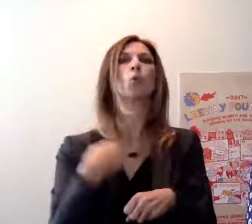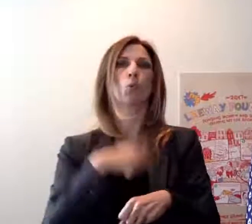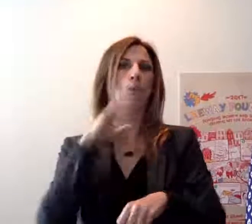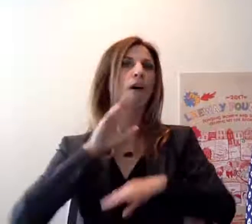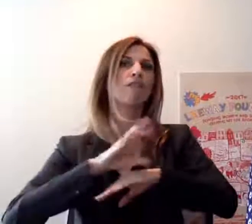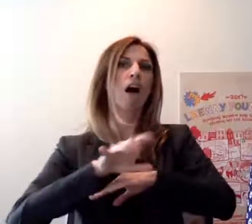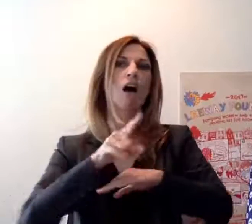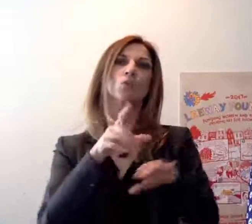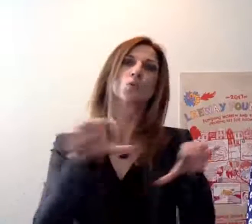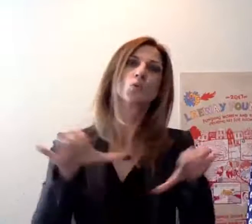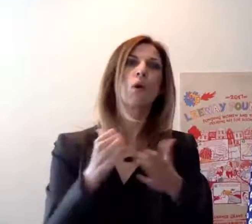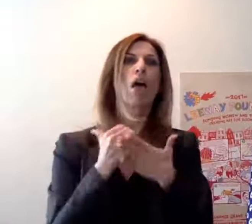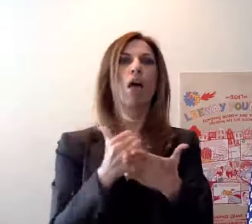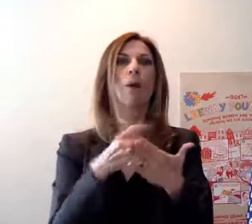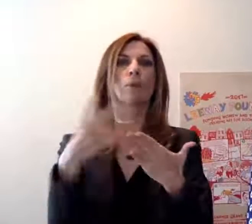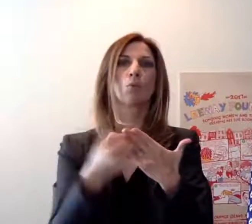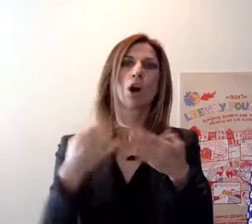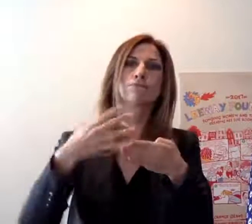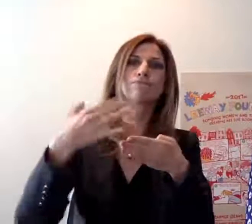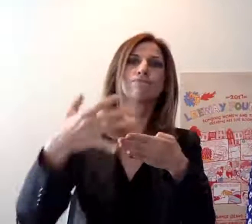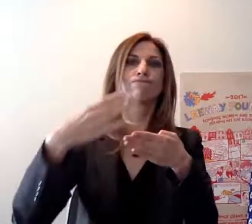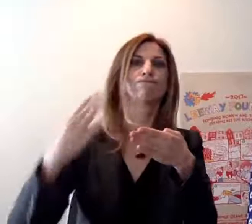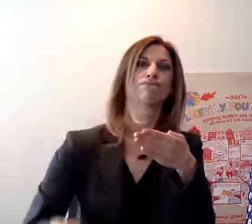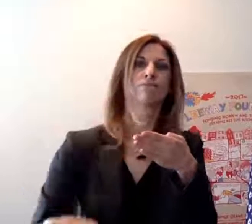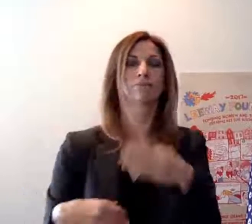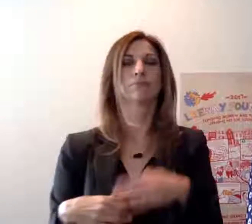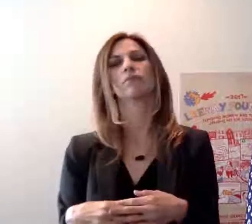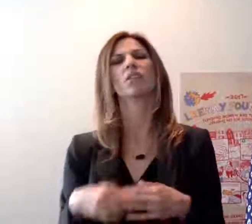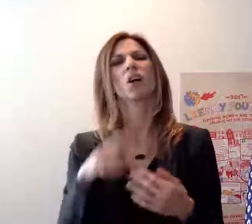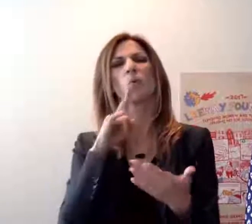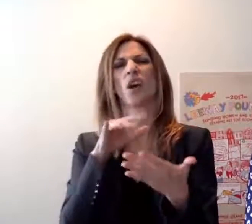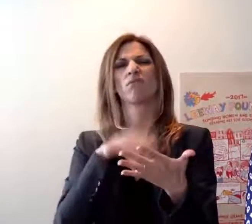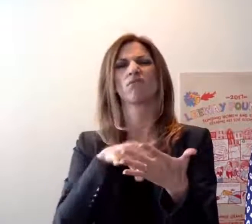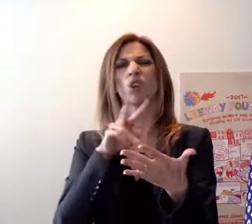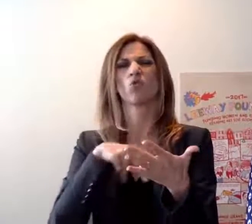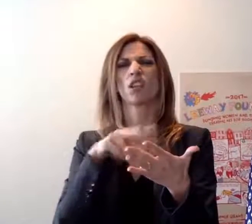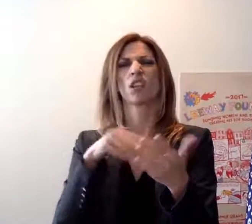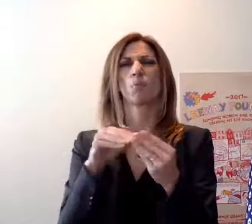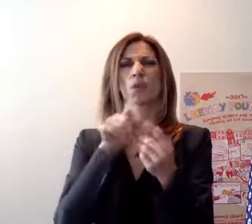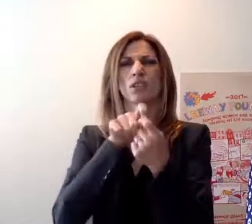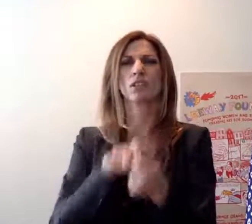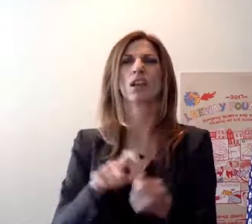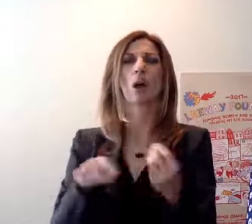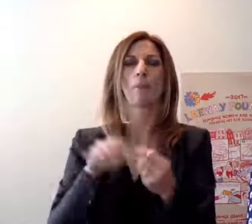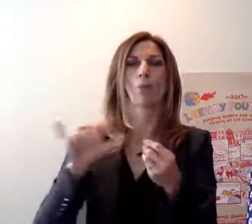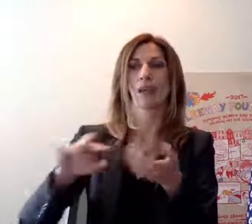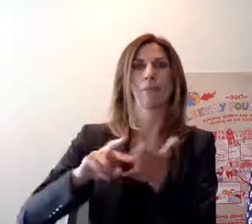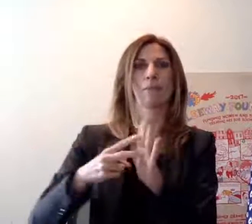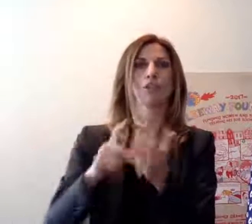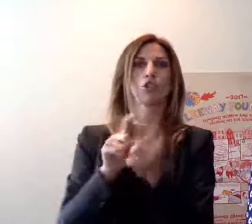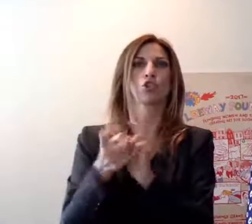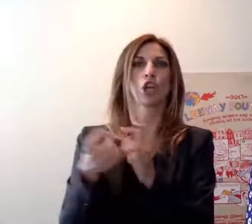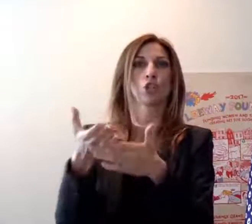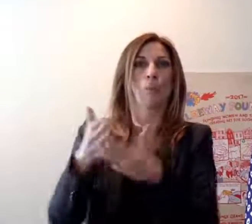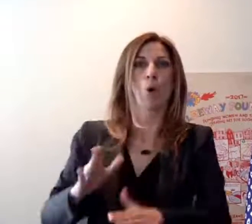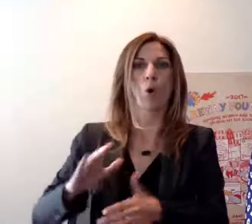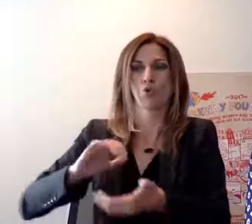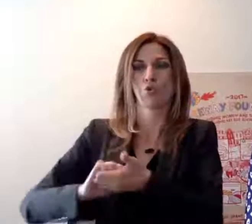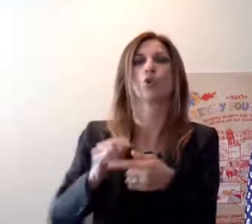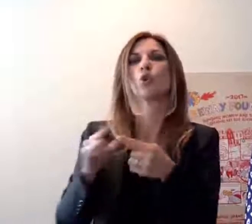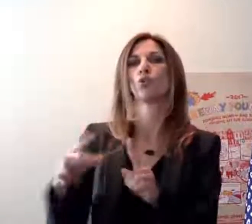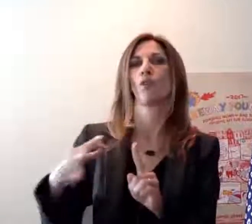in getting the project done. You can read more details about the change partners in the application. And since